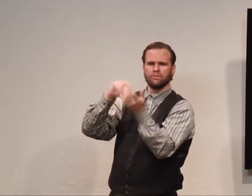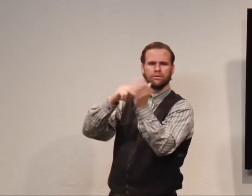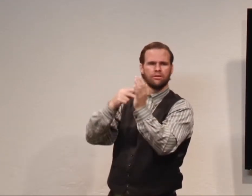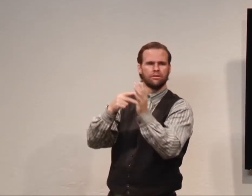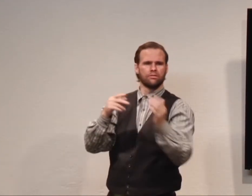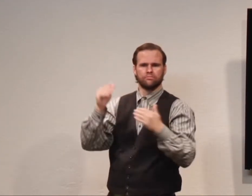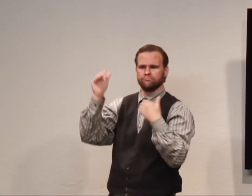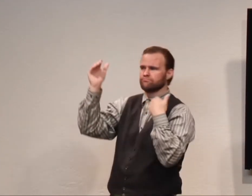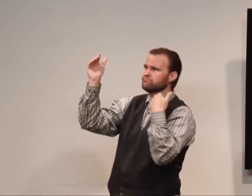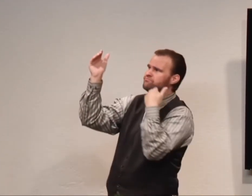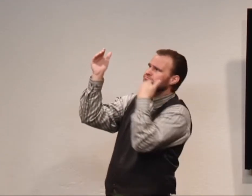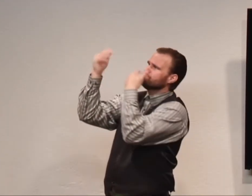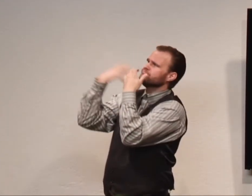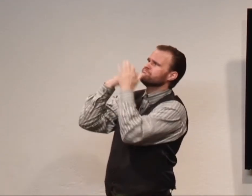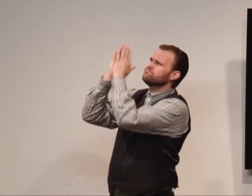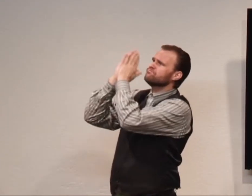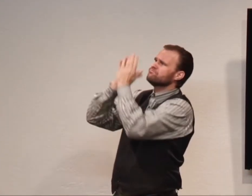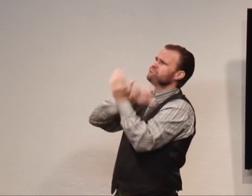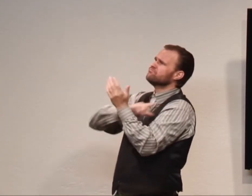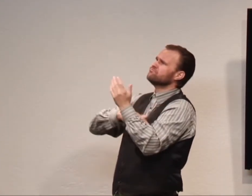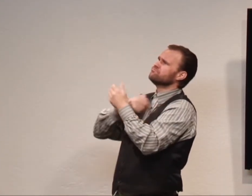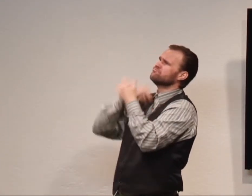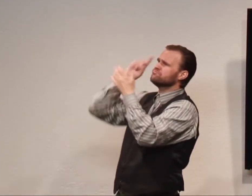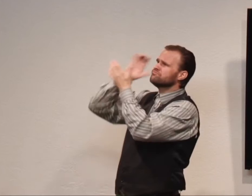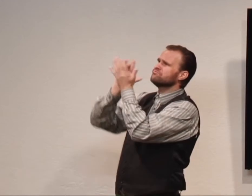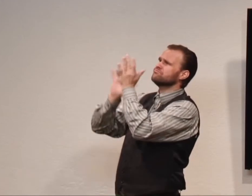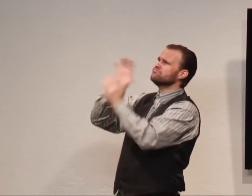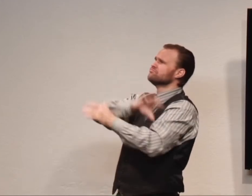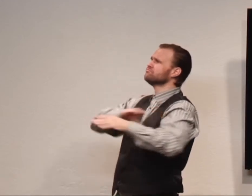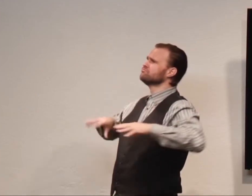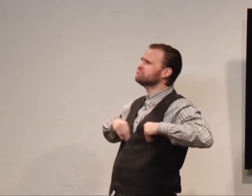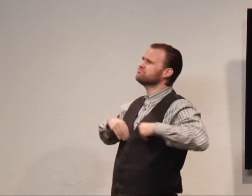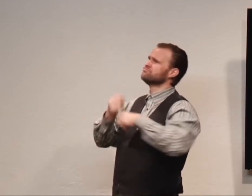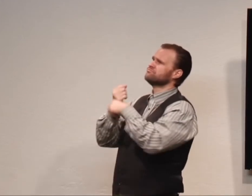God through him."